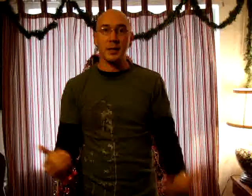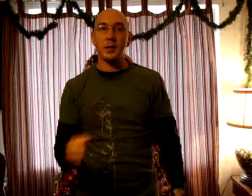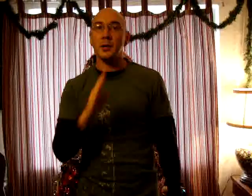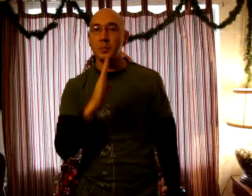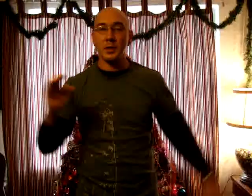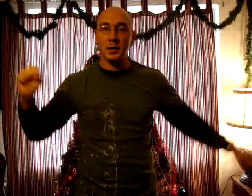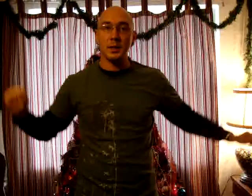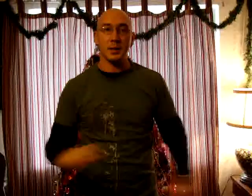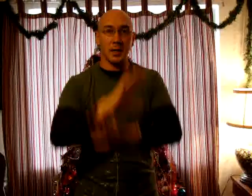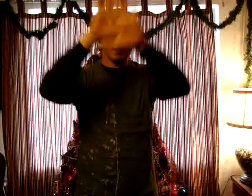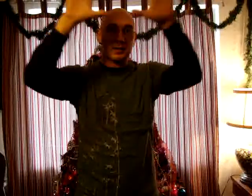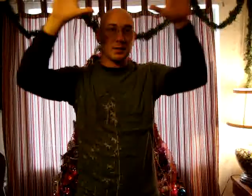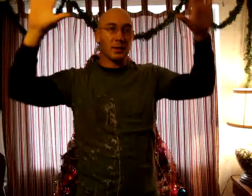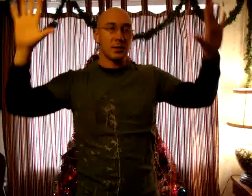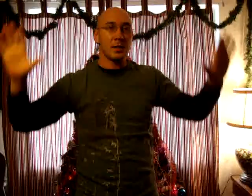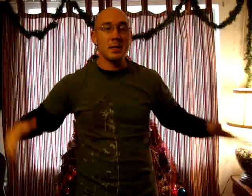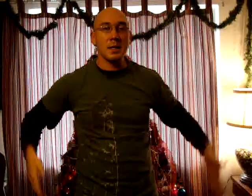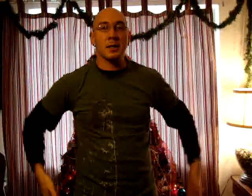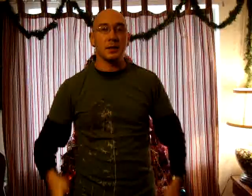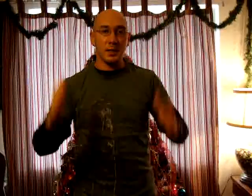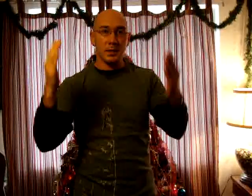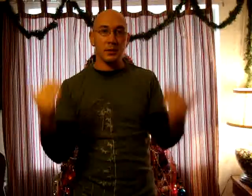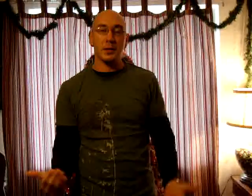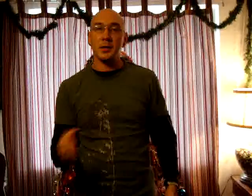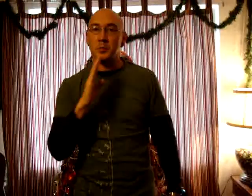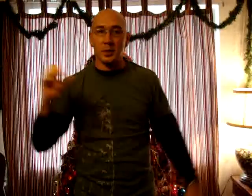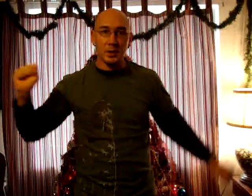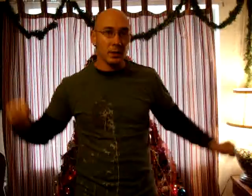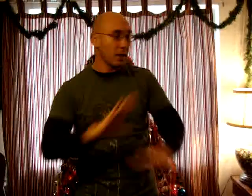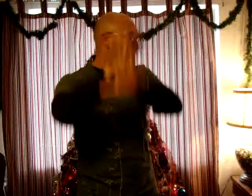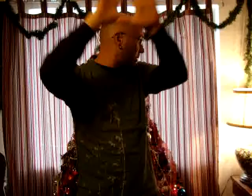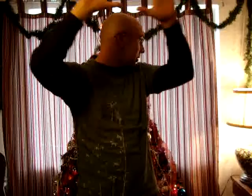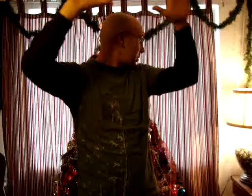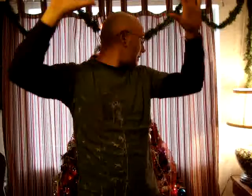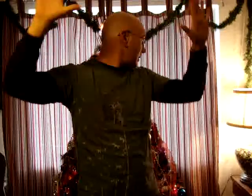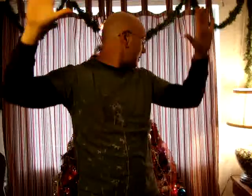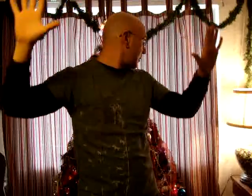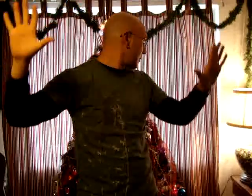there be light. Let there be light.